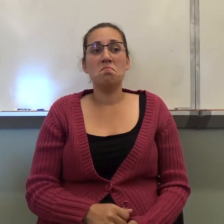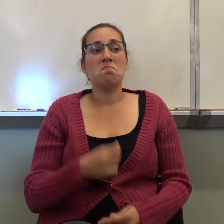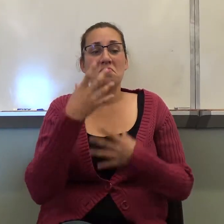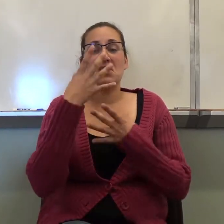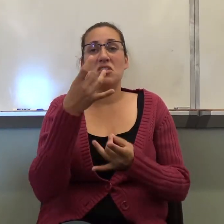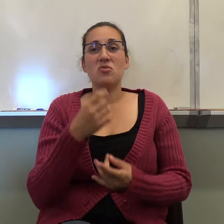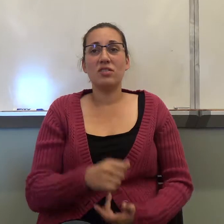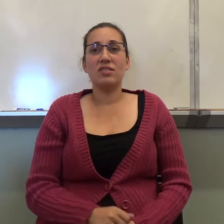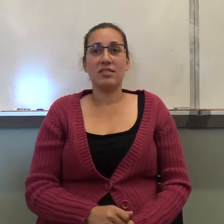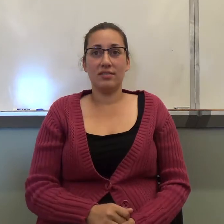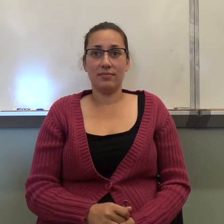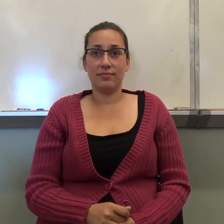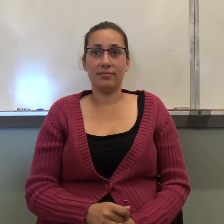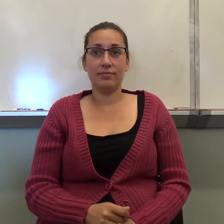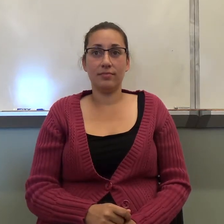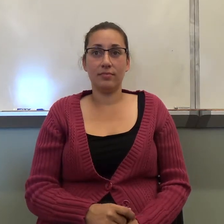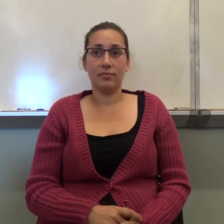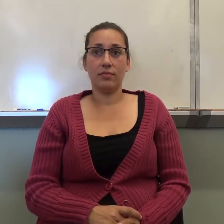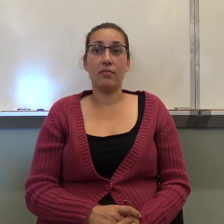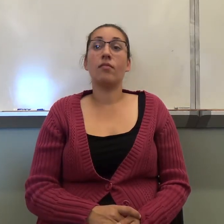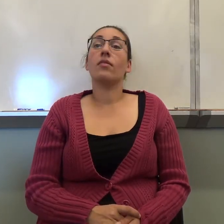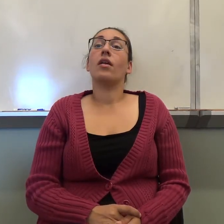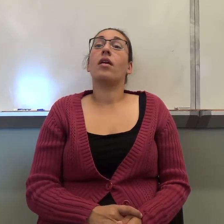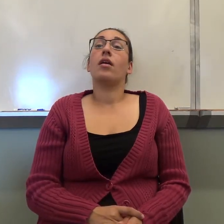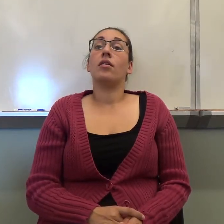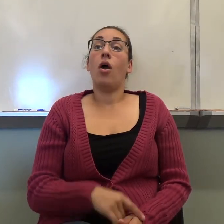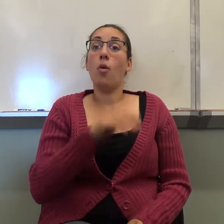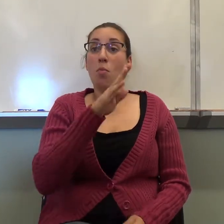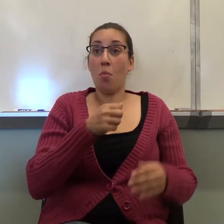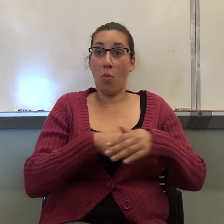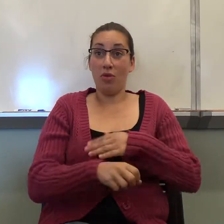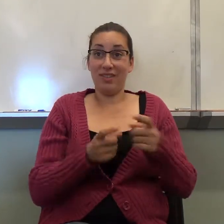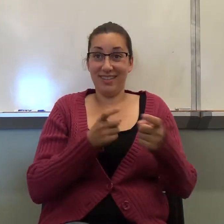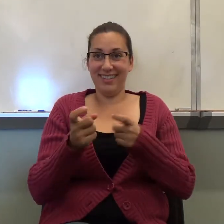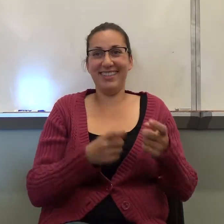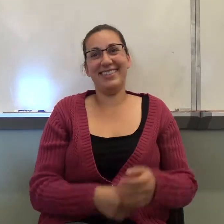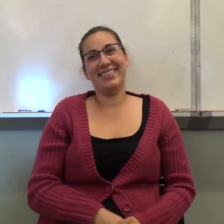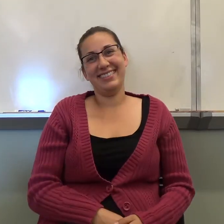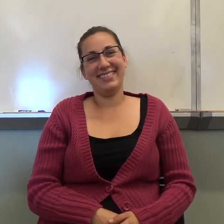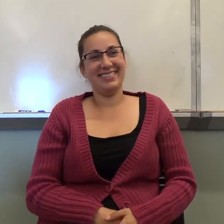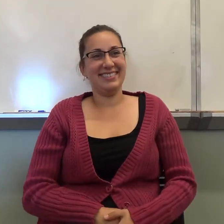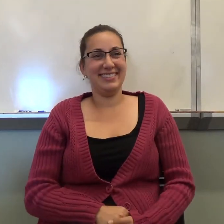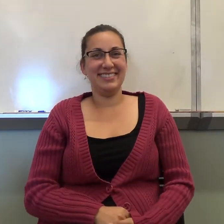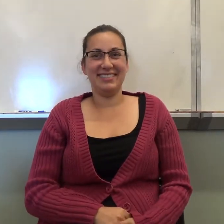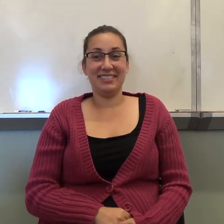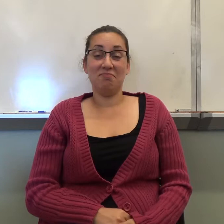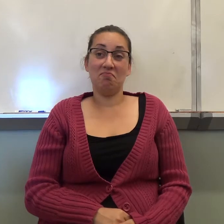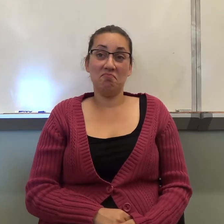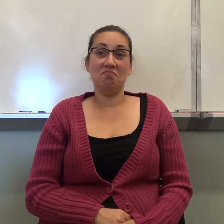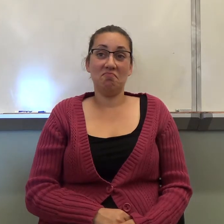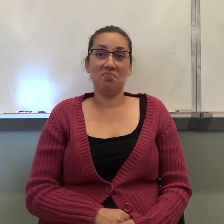Now, like terms are terms, they're things that are added,